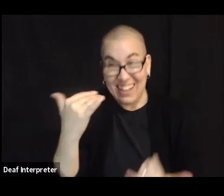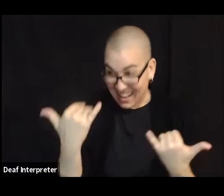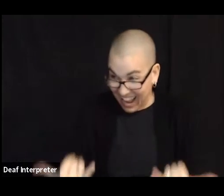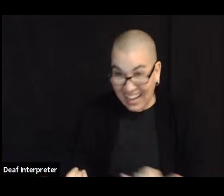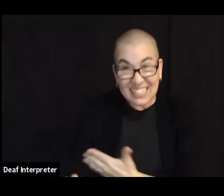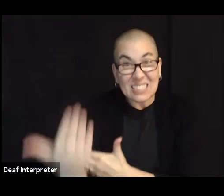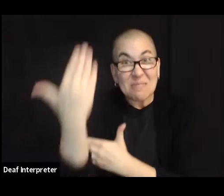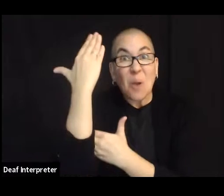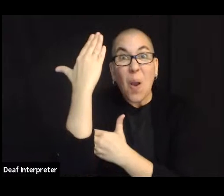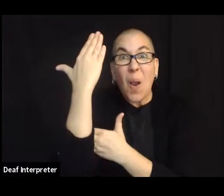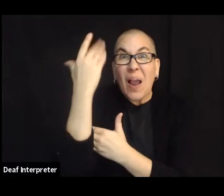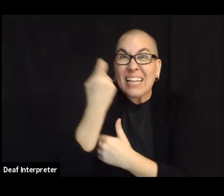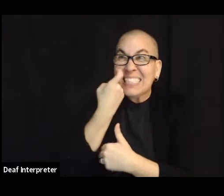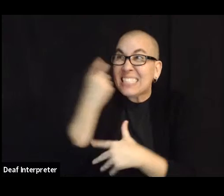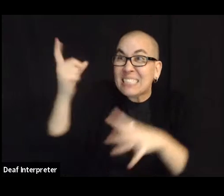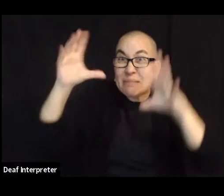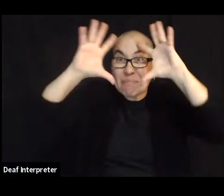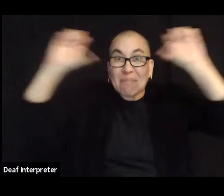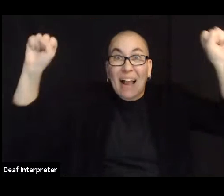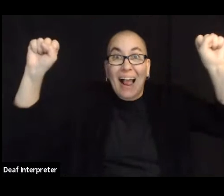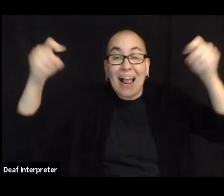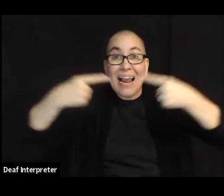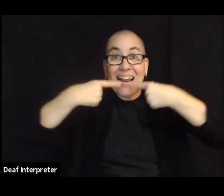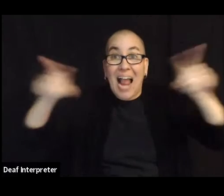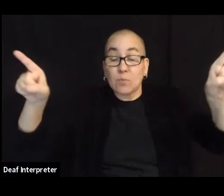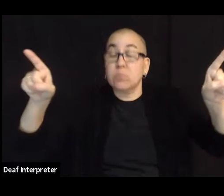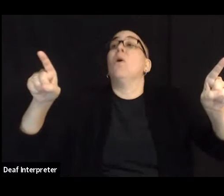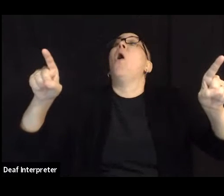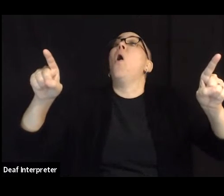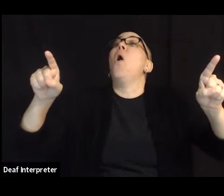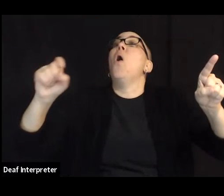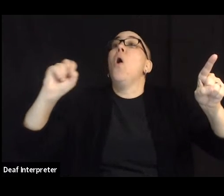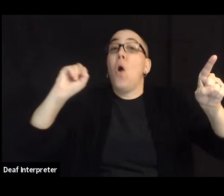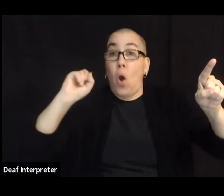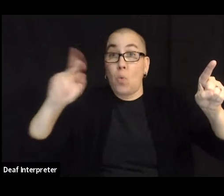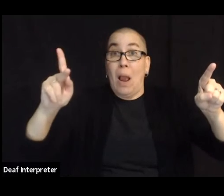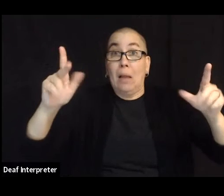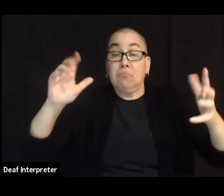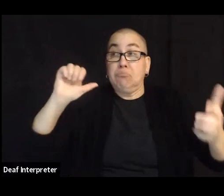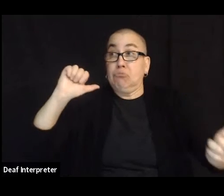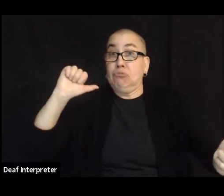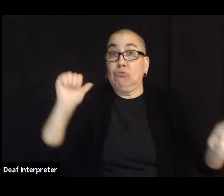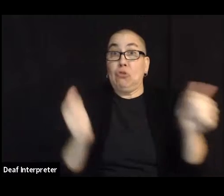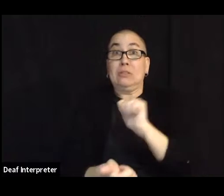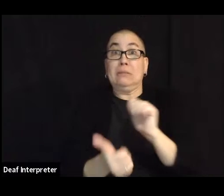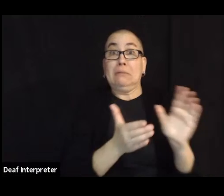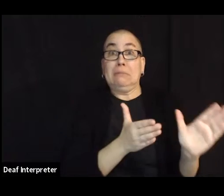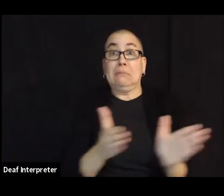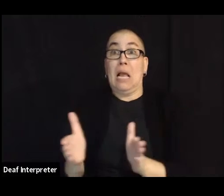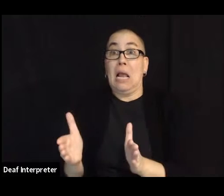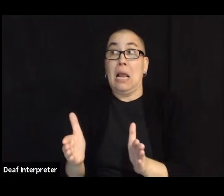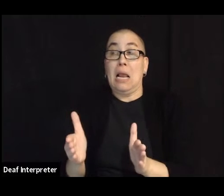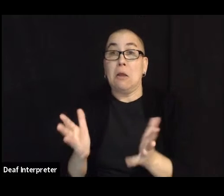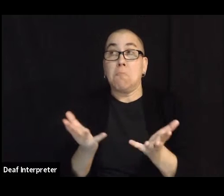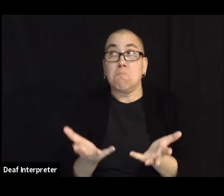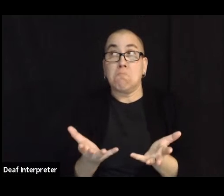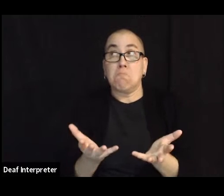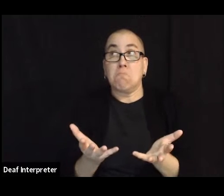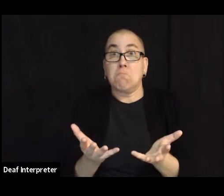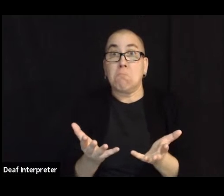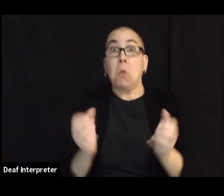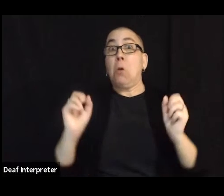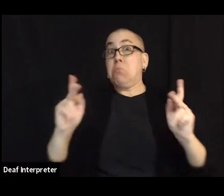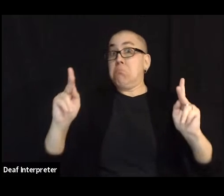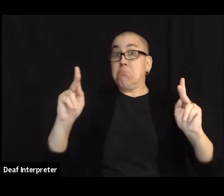pretty much change the fundamental planning assumptions by saying that isn't necessarily a matter of when supply